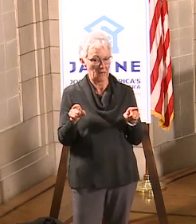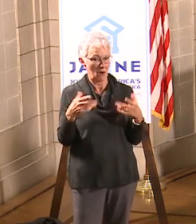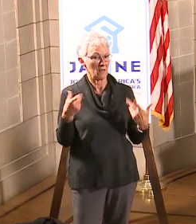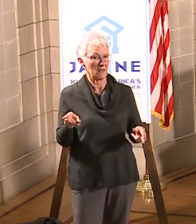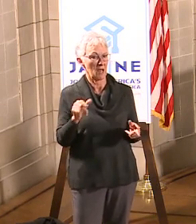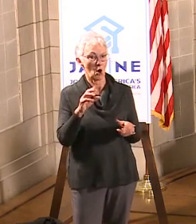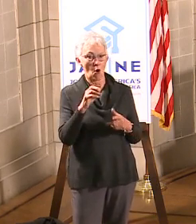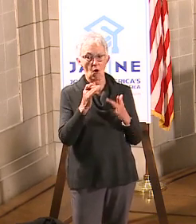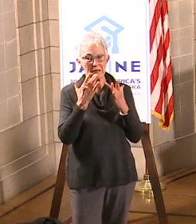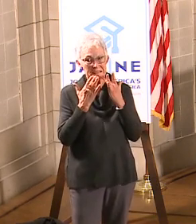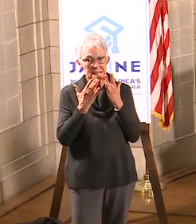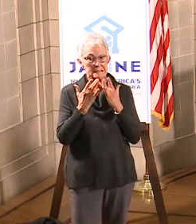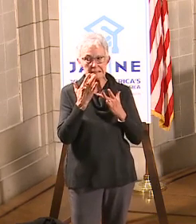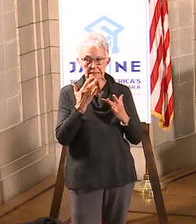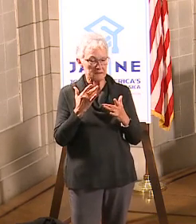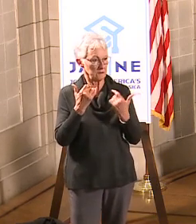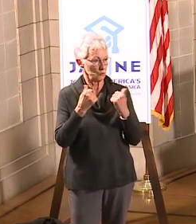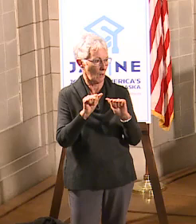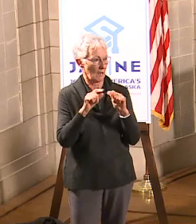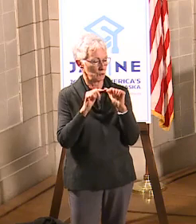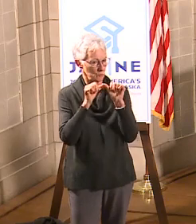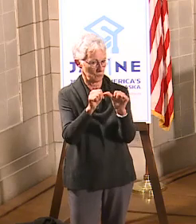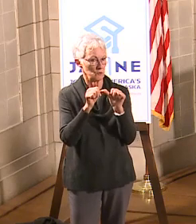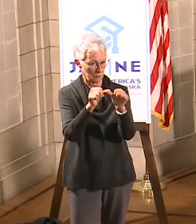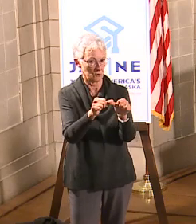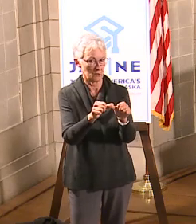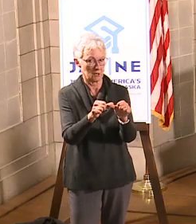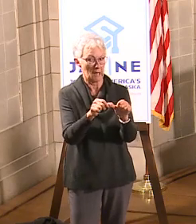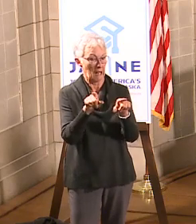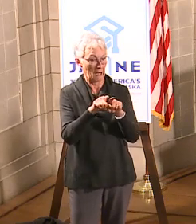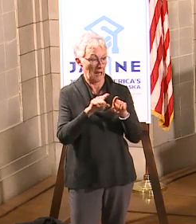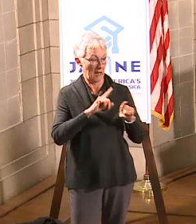we must pull together and help each other.